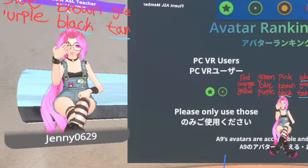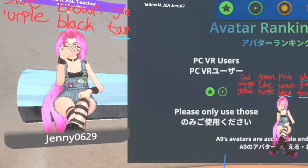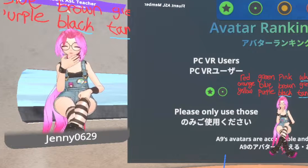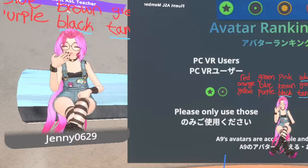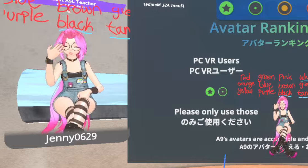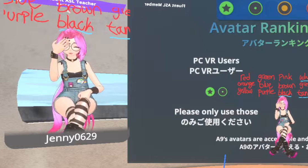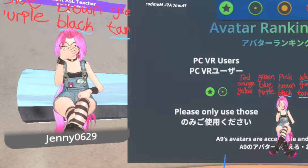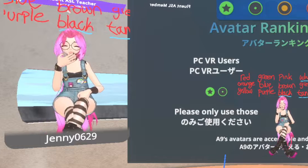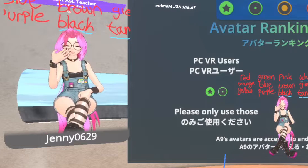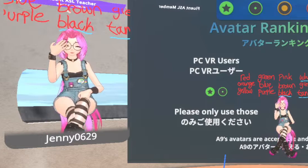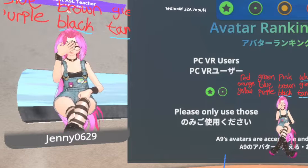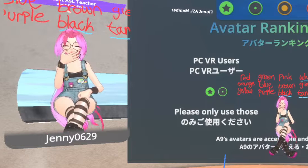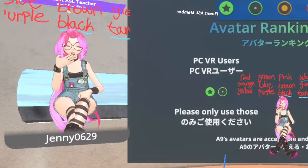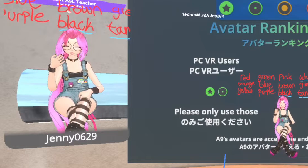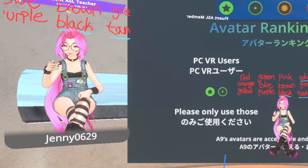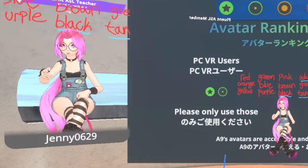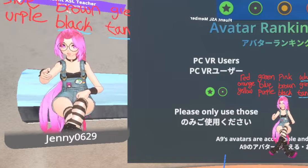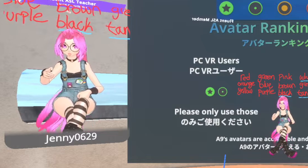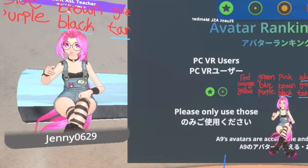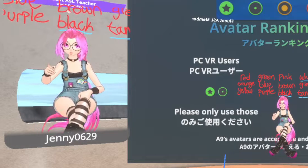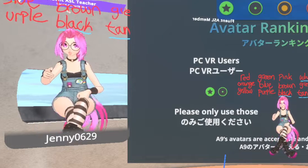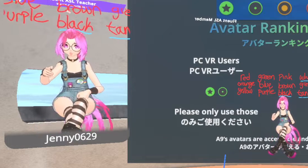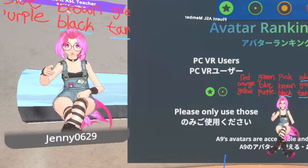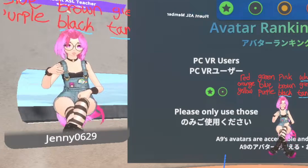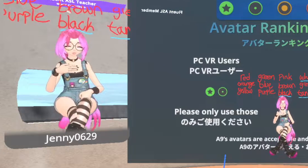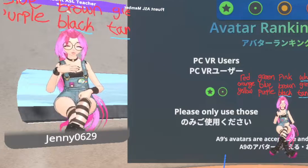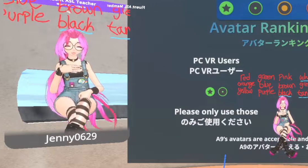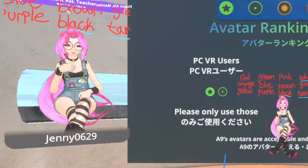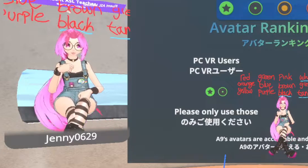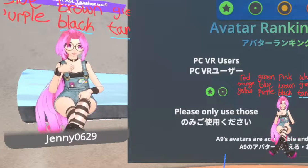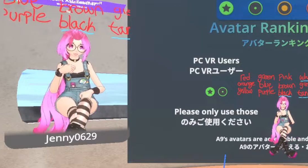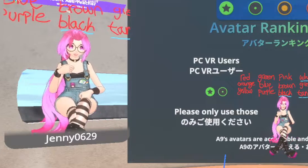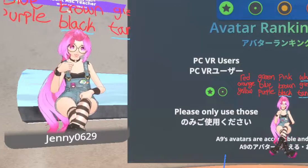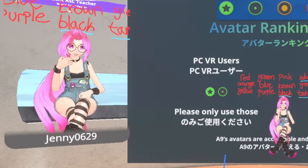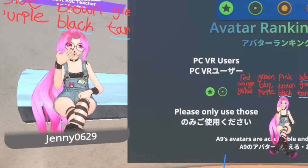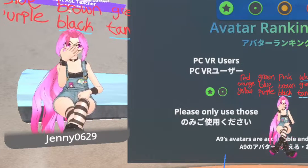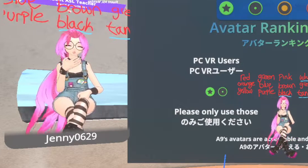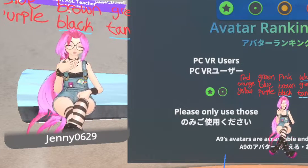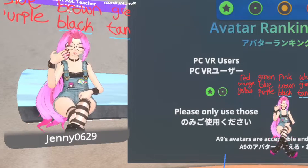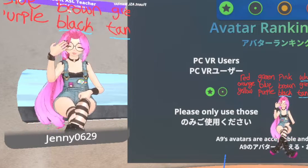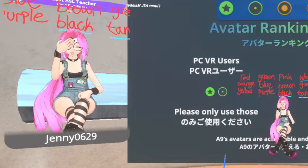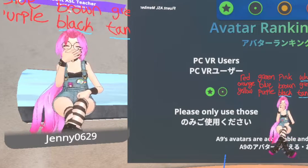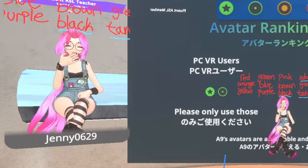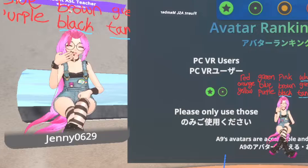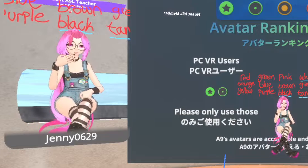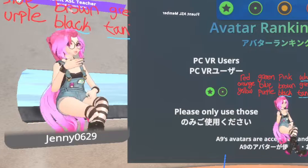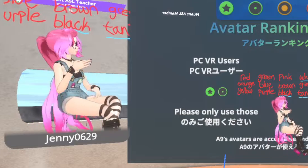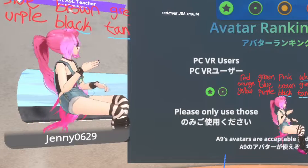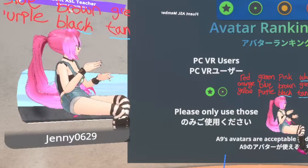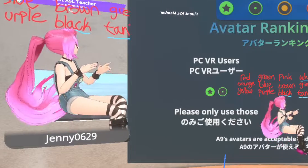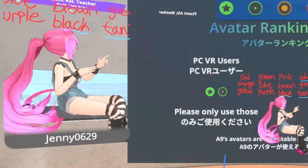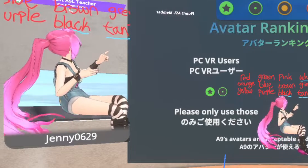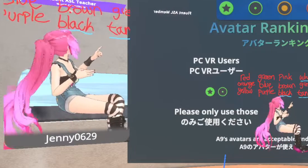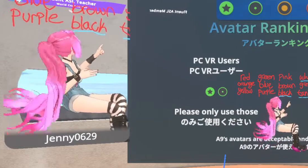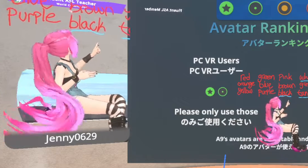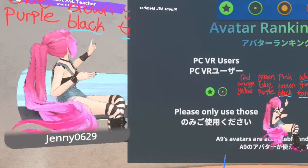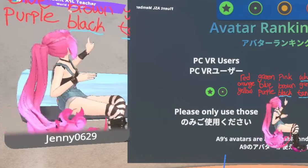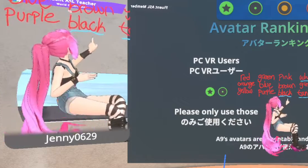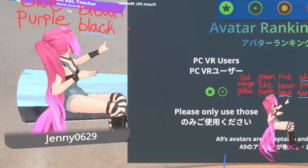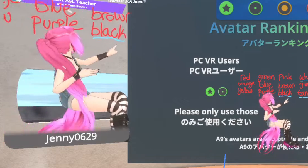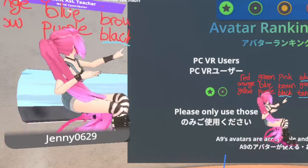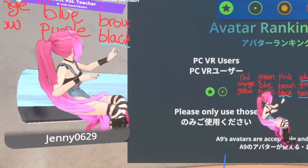come out like this, white. Good question. I will get to that right after I finish my thought, because I will forget what I'm about to say.